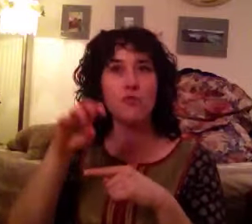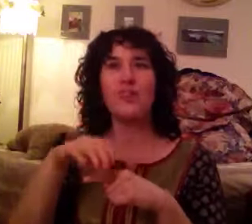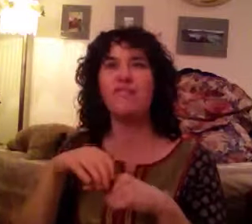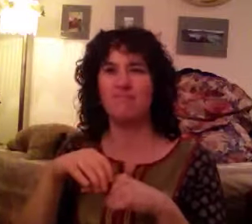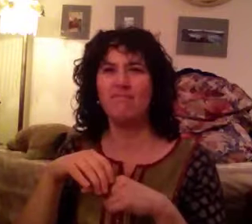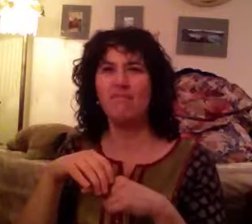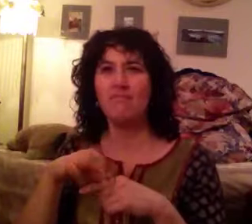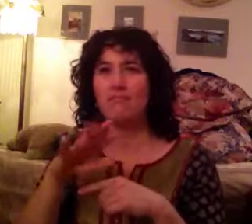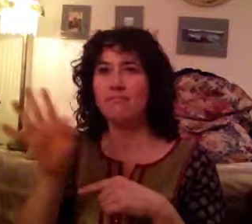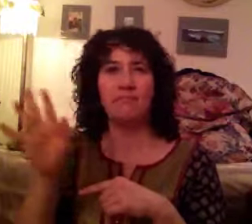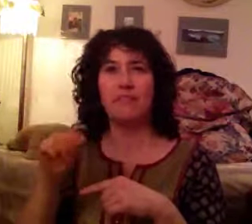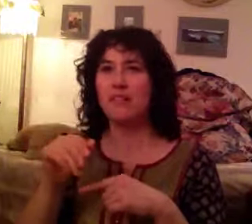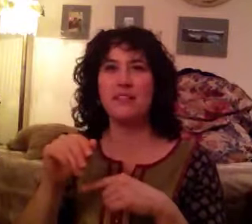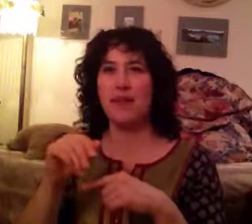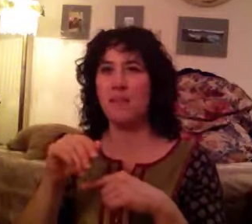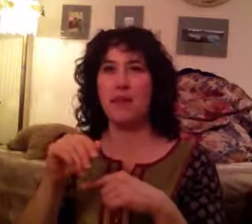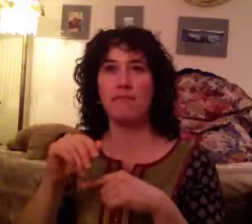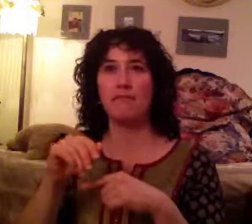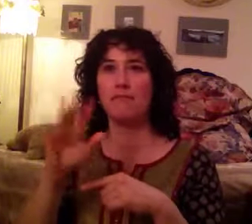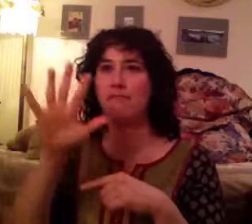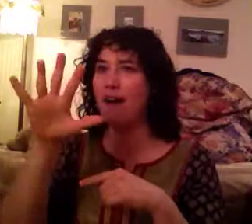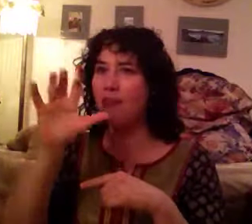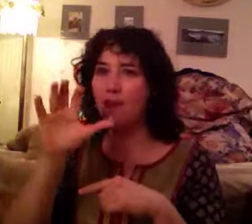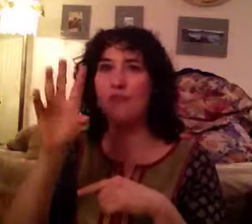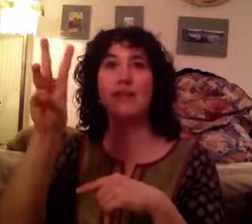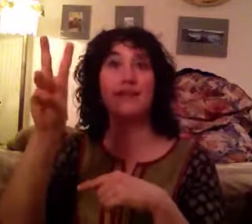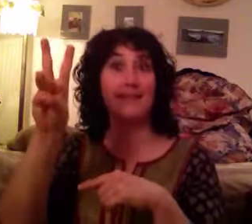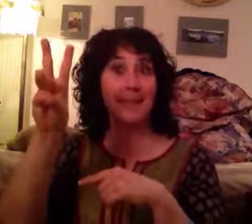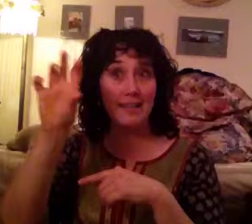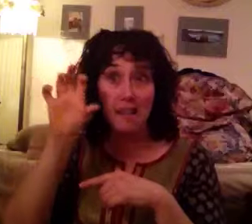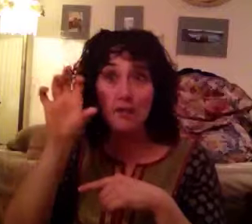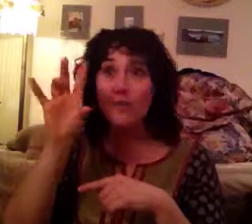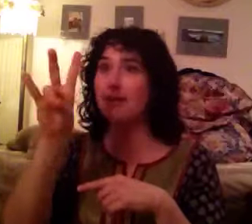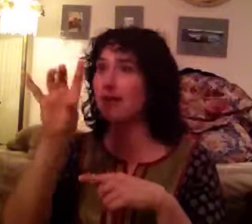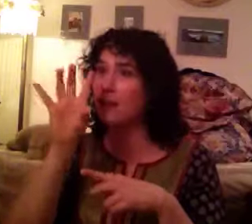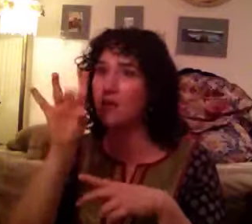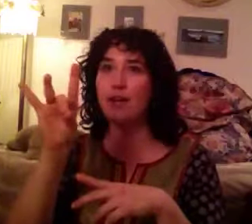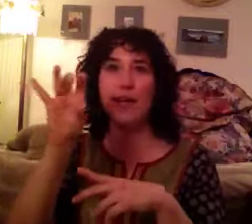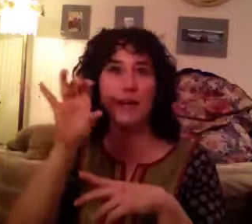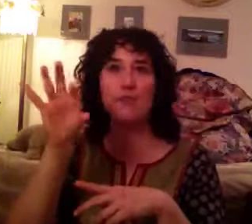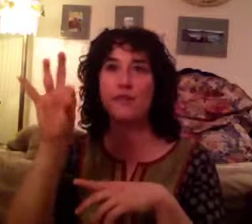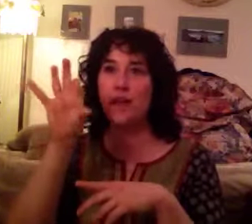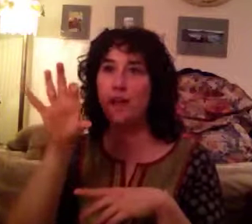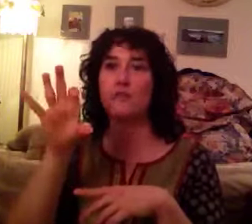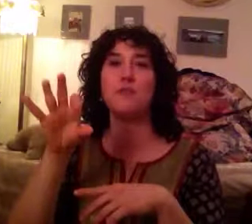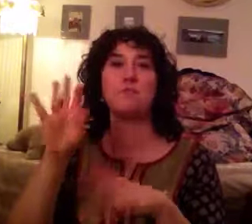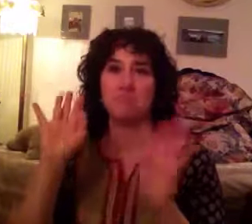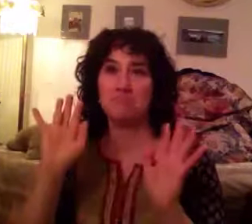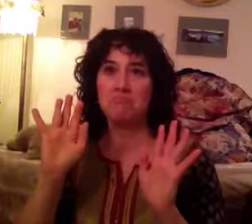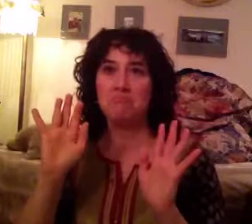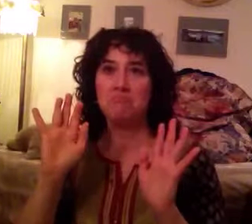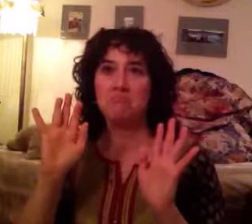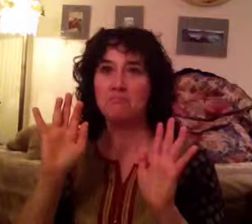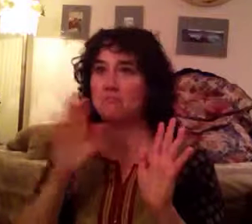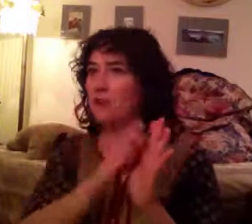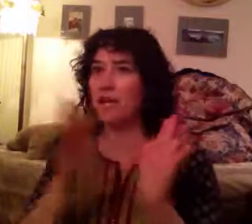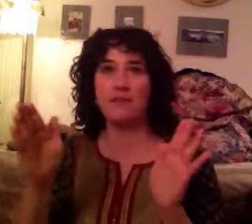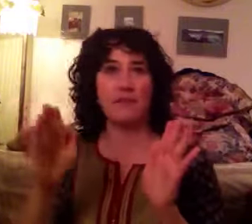400, just the same thing. 500, 600, 700, 800, 900. Very consistent.